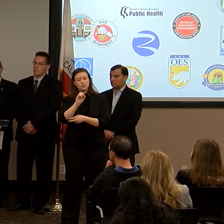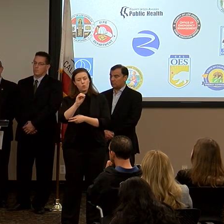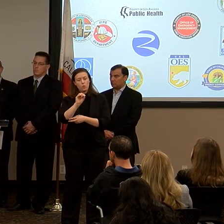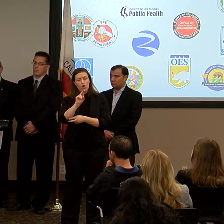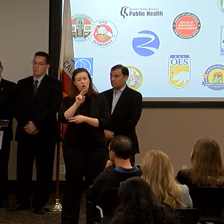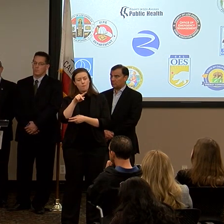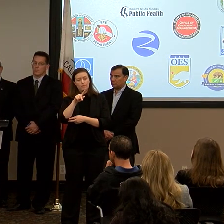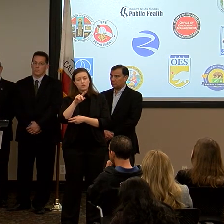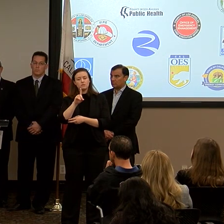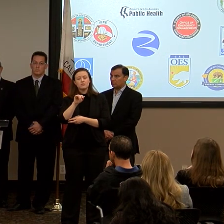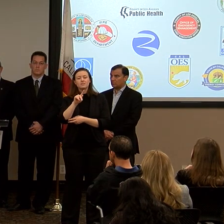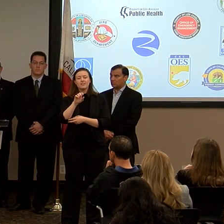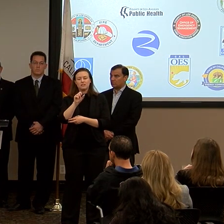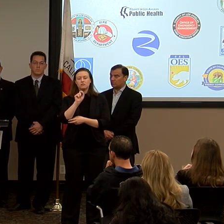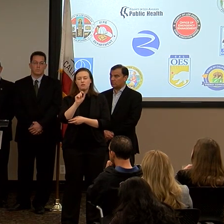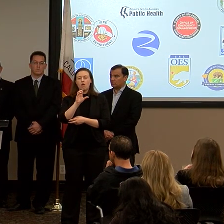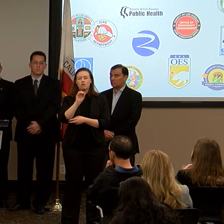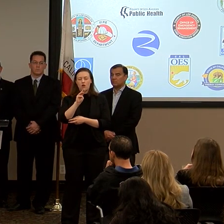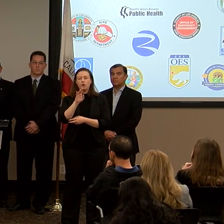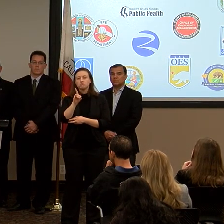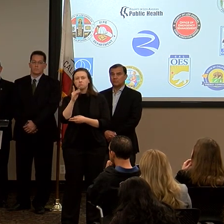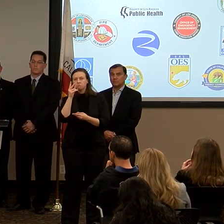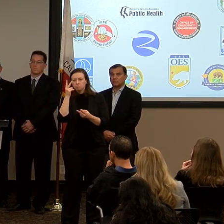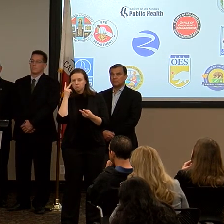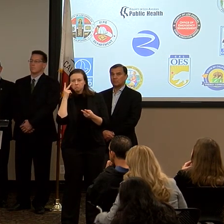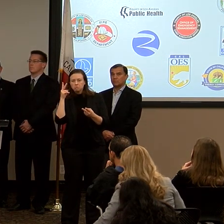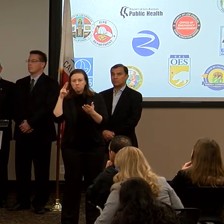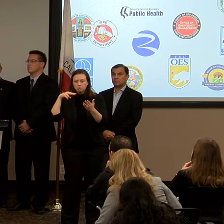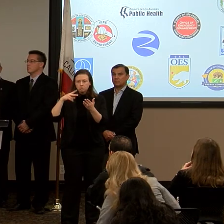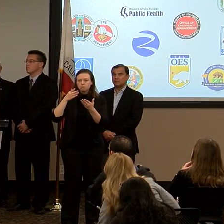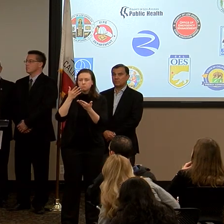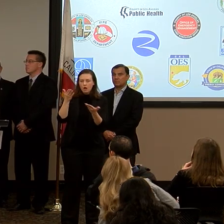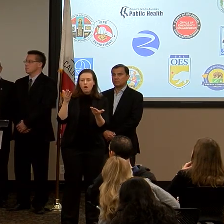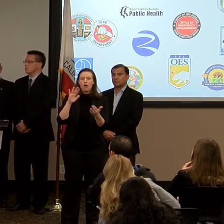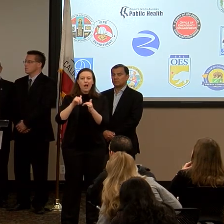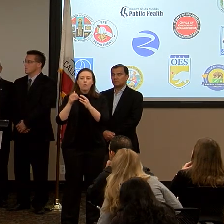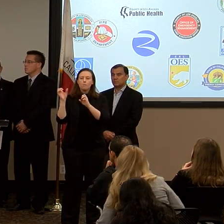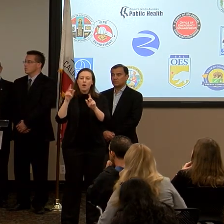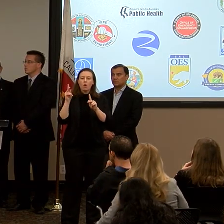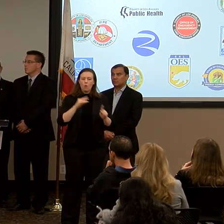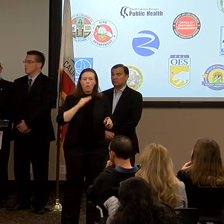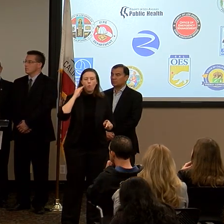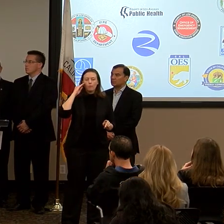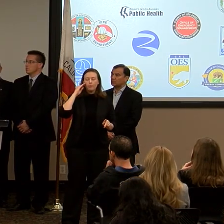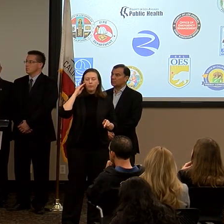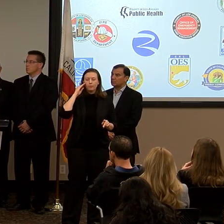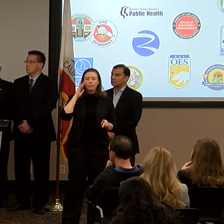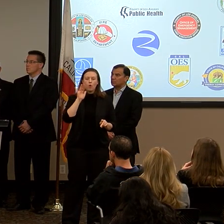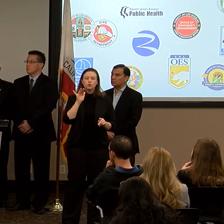alisoupdates.com, where residents can learn about the details for their return home. We're also providing this information via mail and